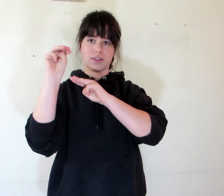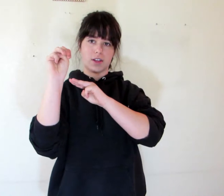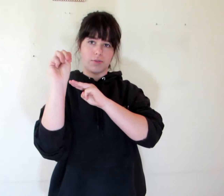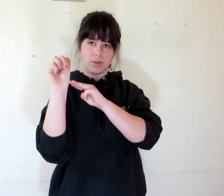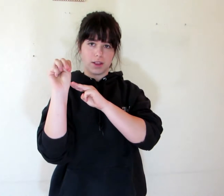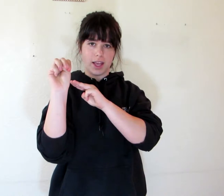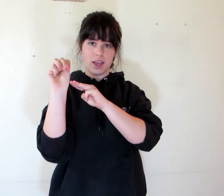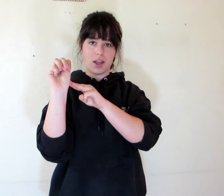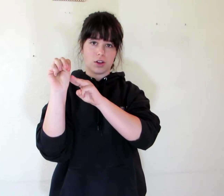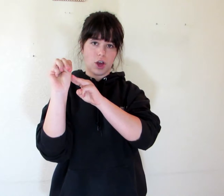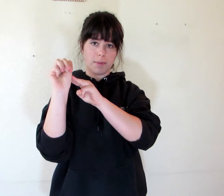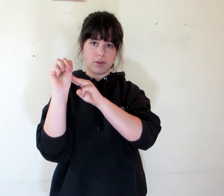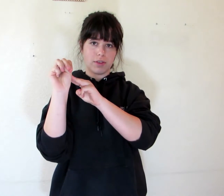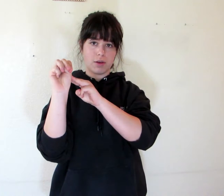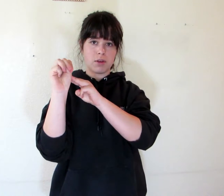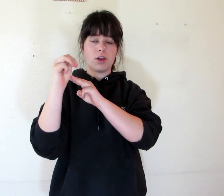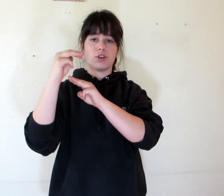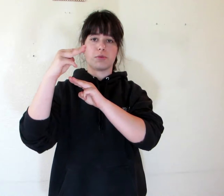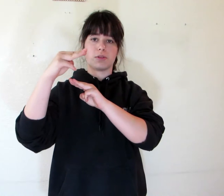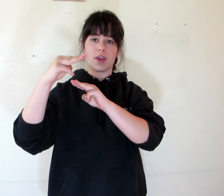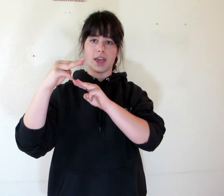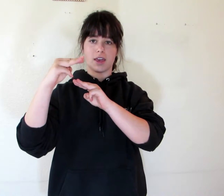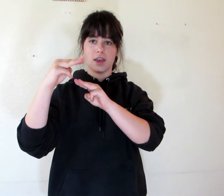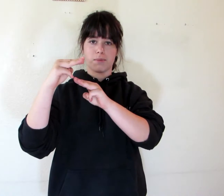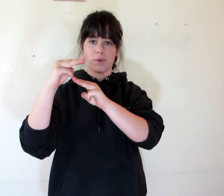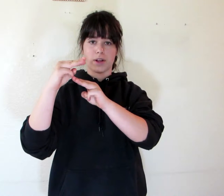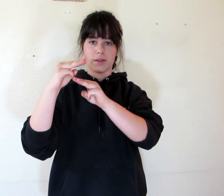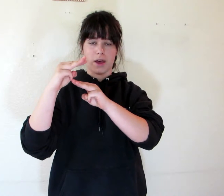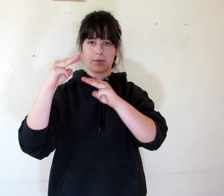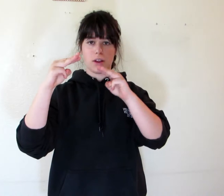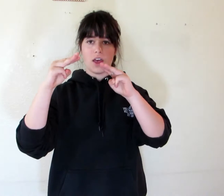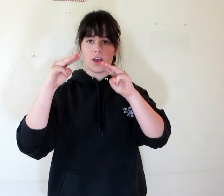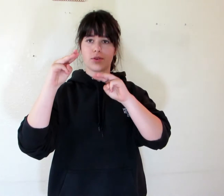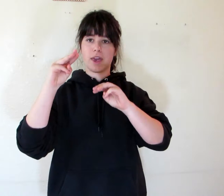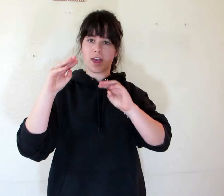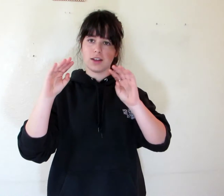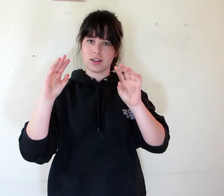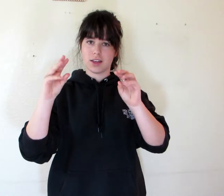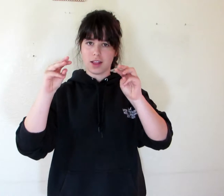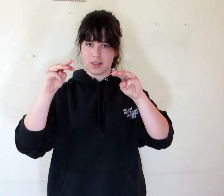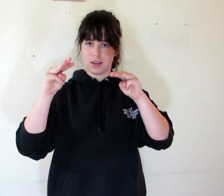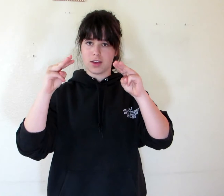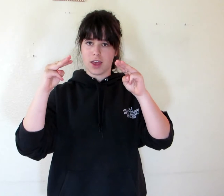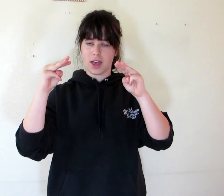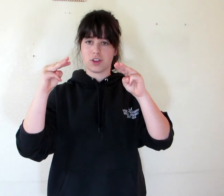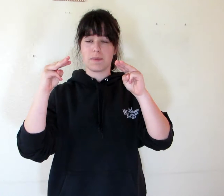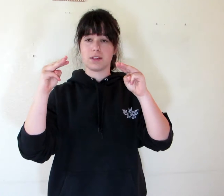of laying it on top of your thumb, you'll be taking it and pointing them out. If you can't get the hand shape